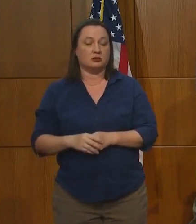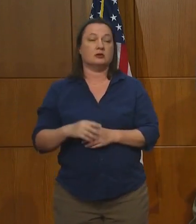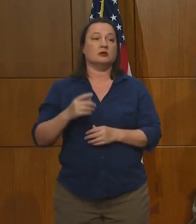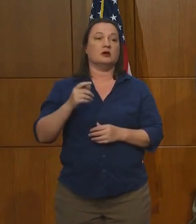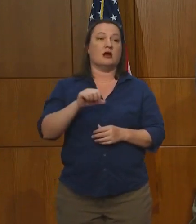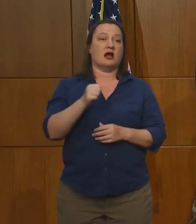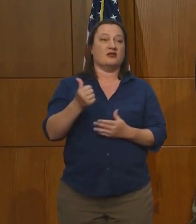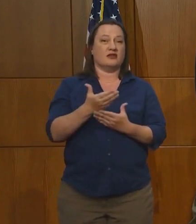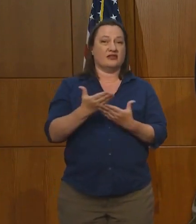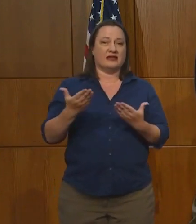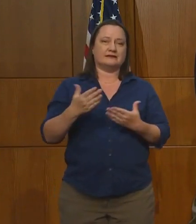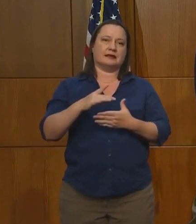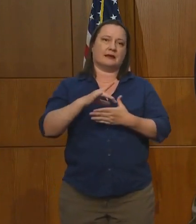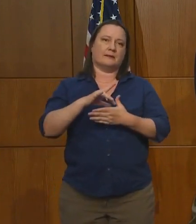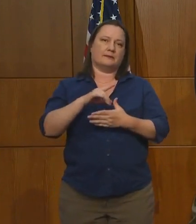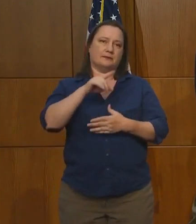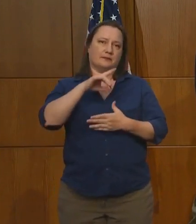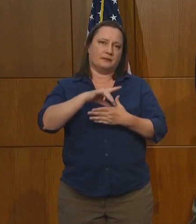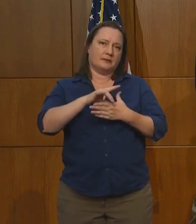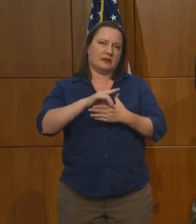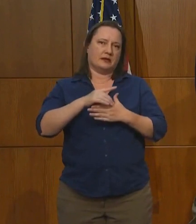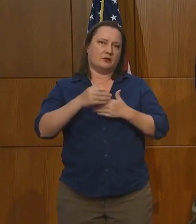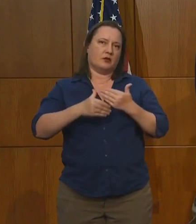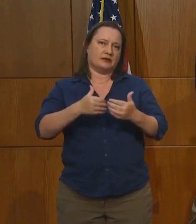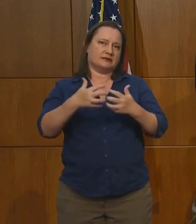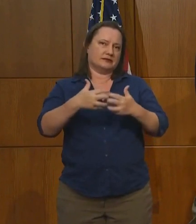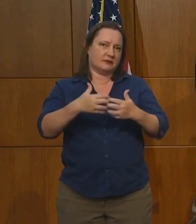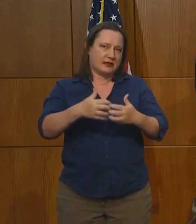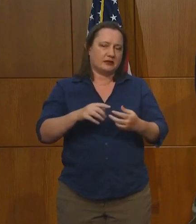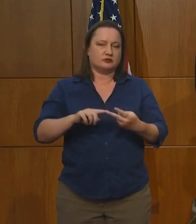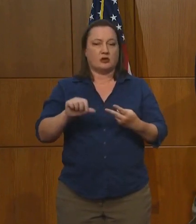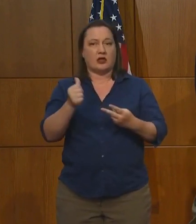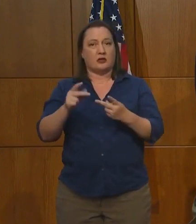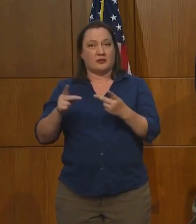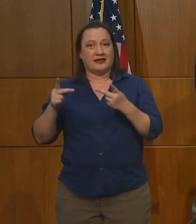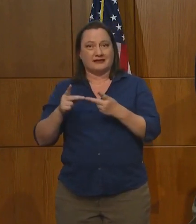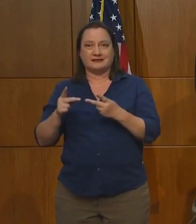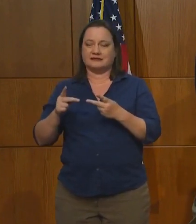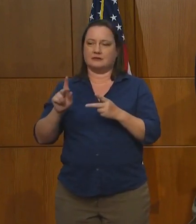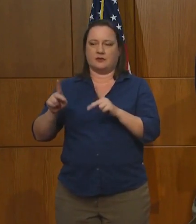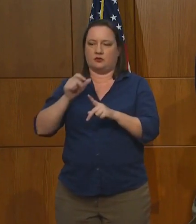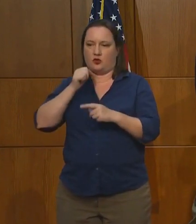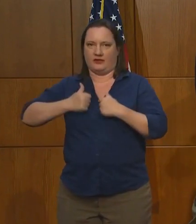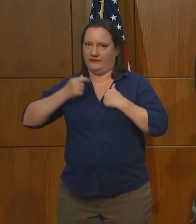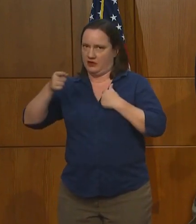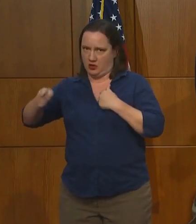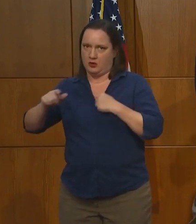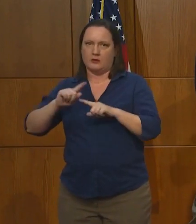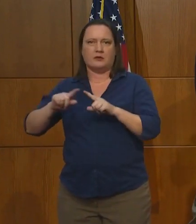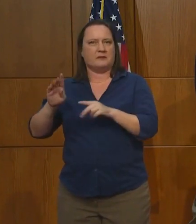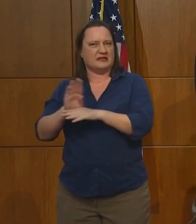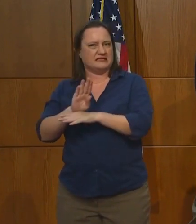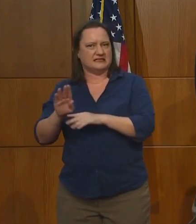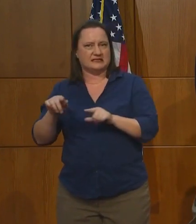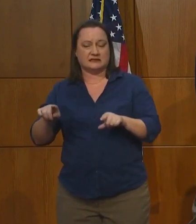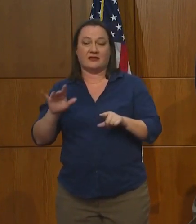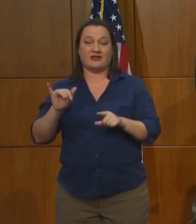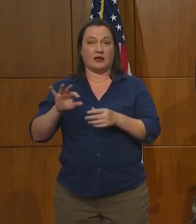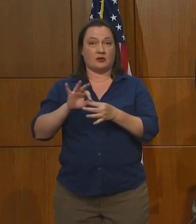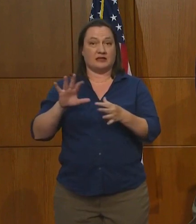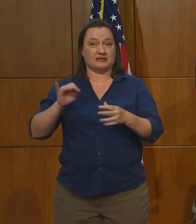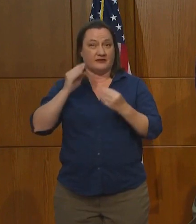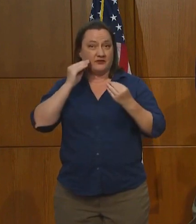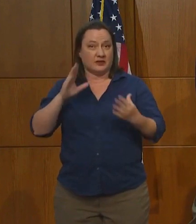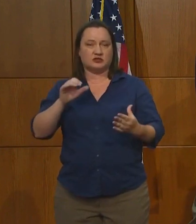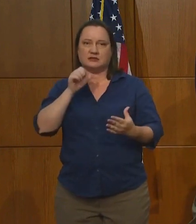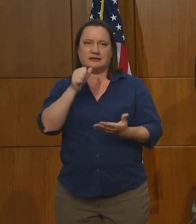other facilities that are not congregate settings, the release of information doesn't really advance our